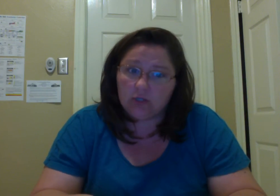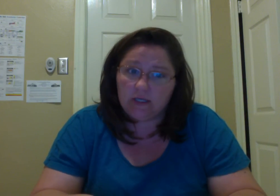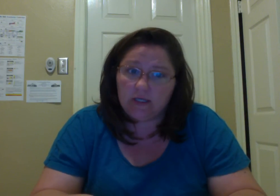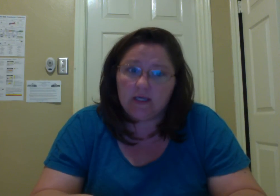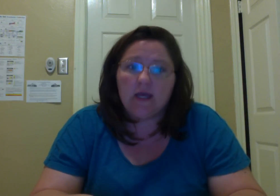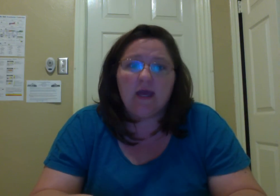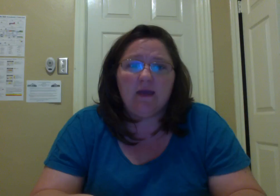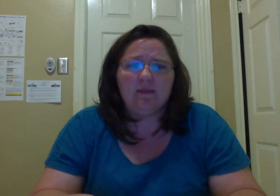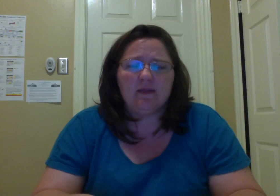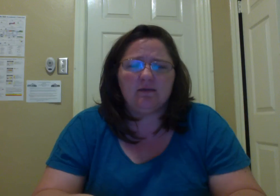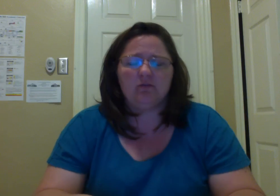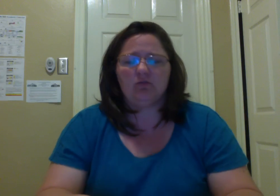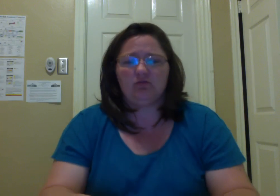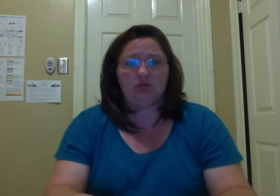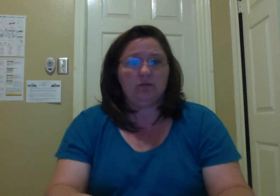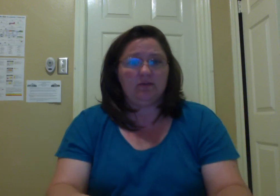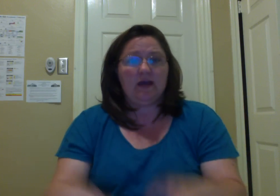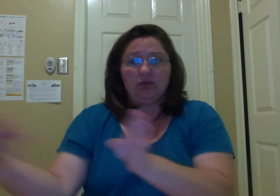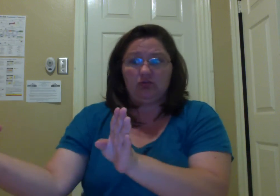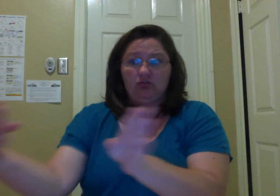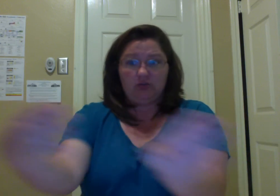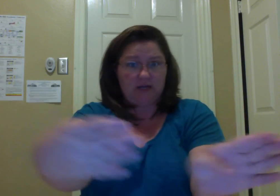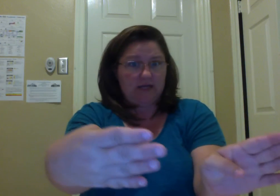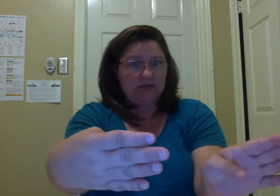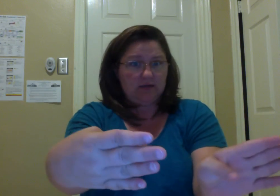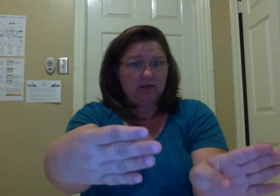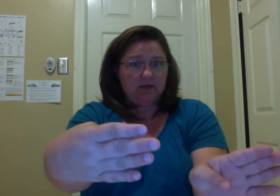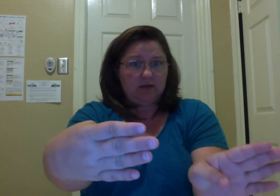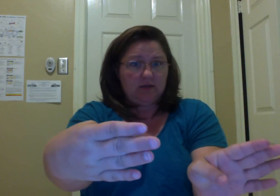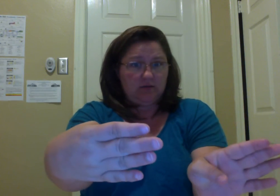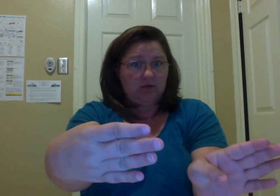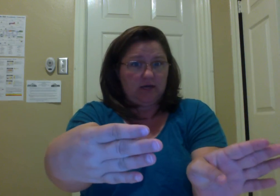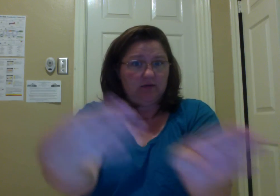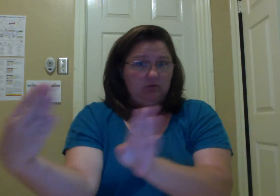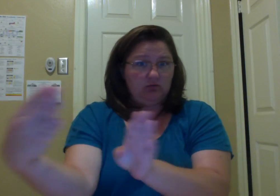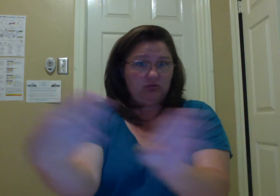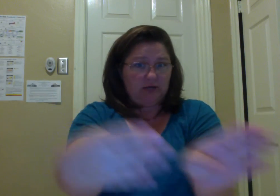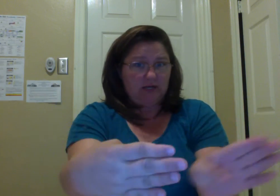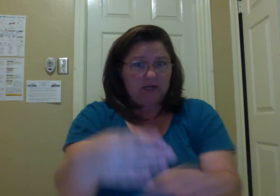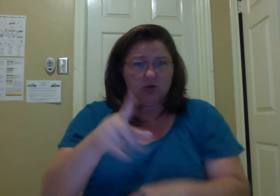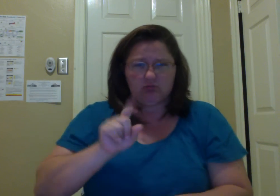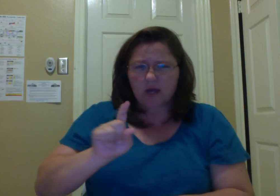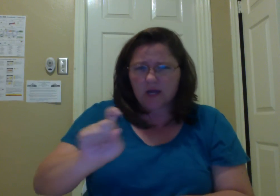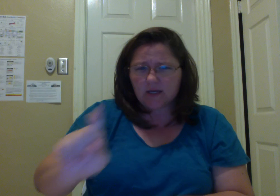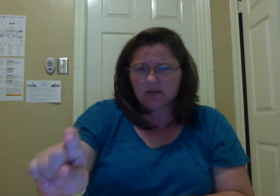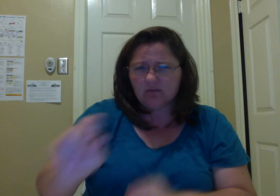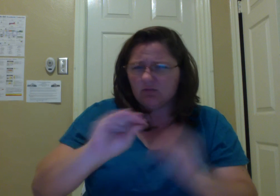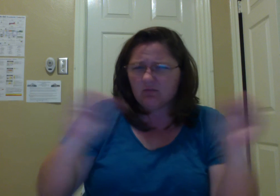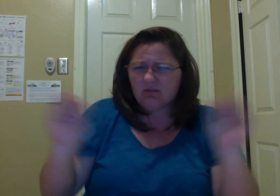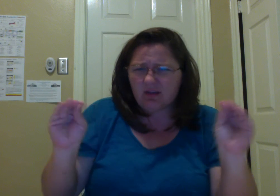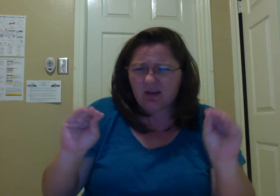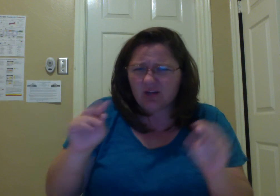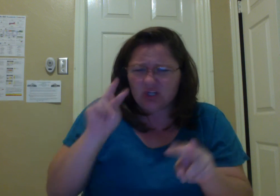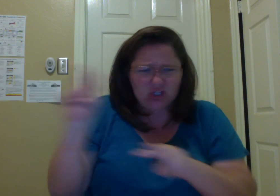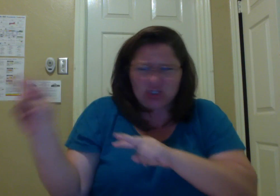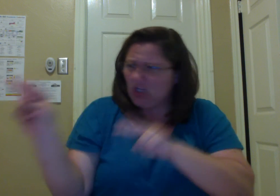looking. And then, so you would sign street, okay, street, run into none,